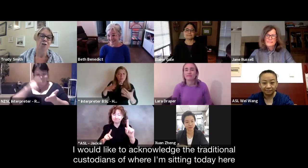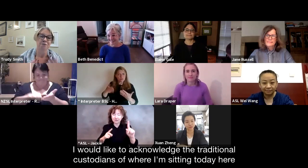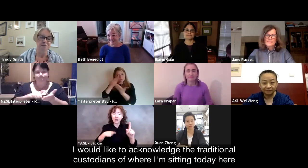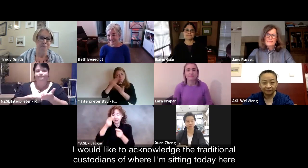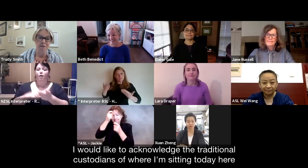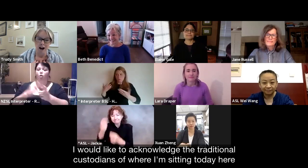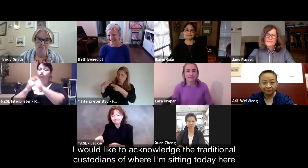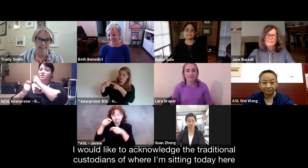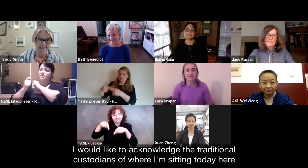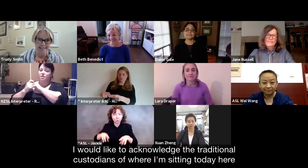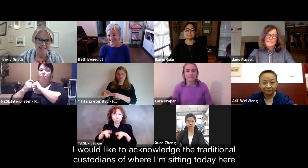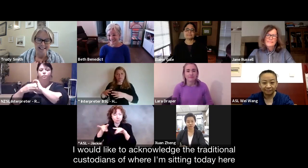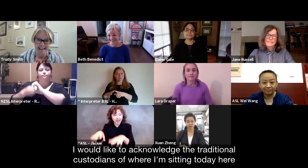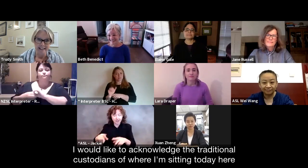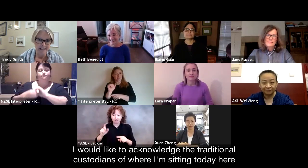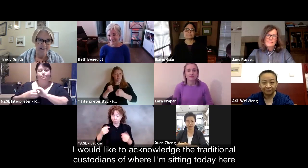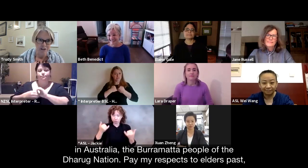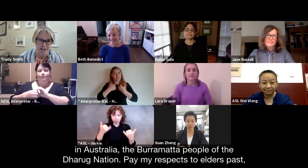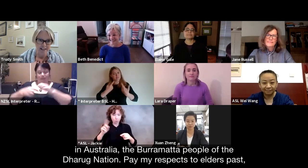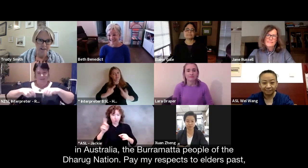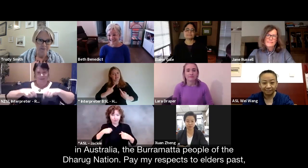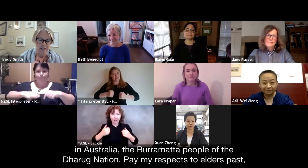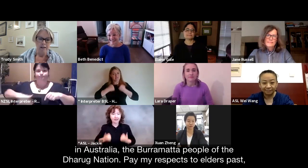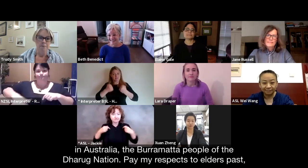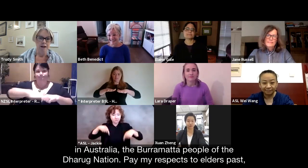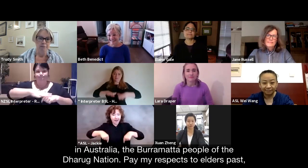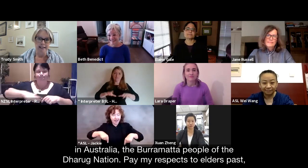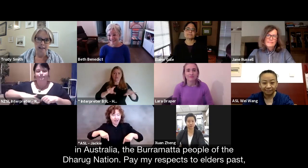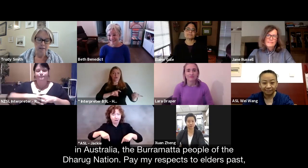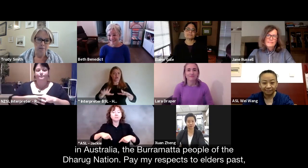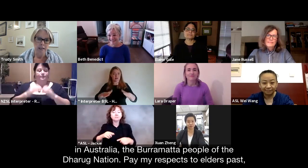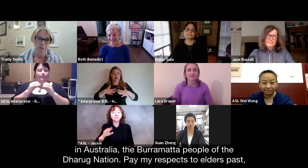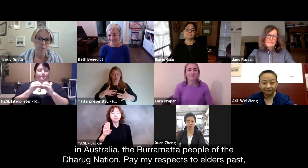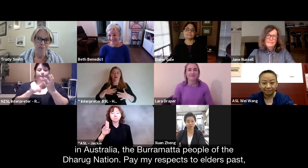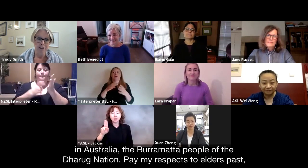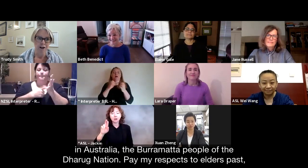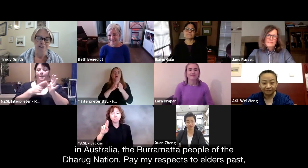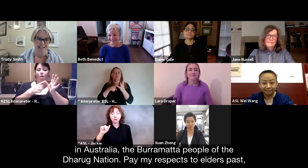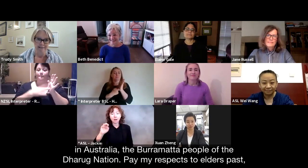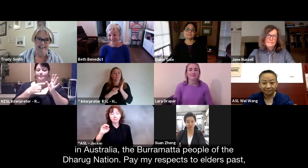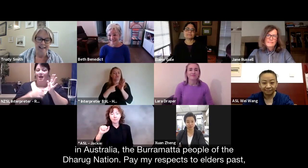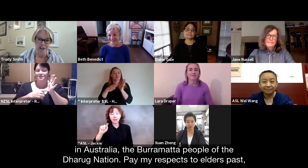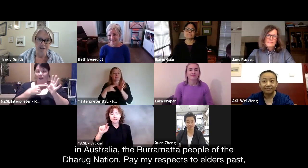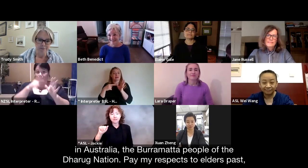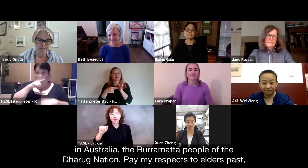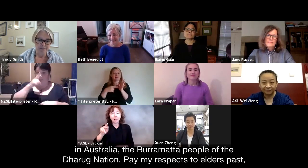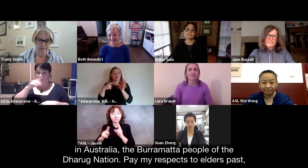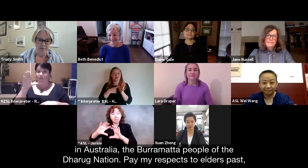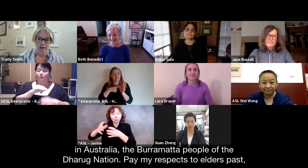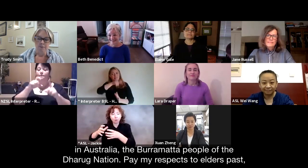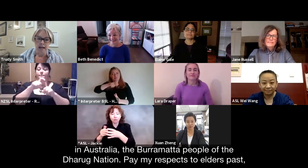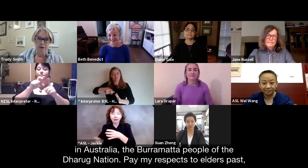of where I'm sitting today here in Australia, the Baramutta people of the Darragh Nation.